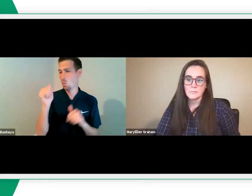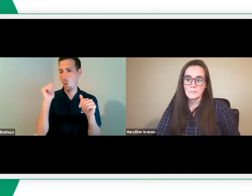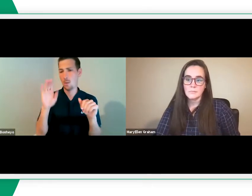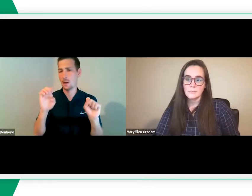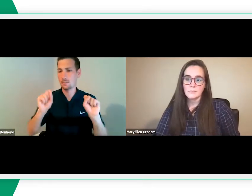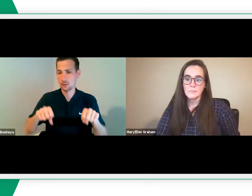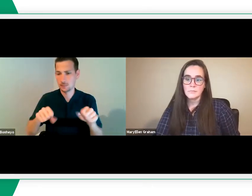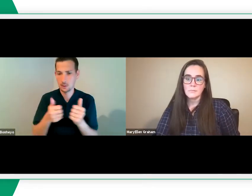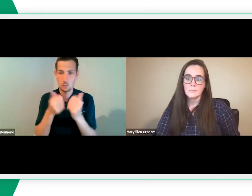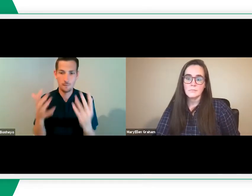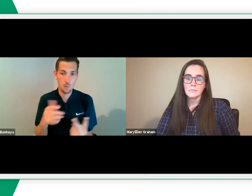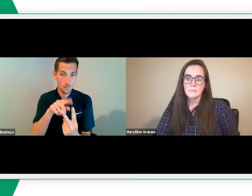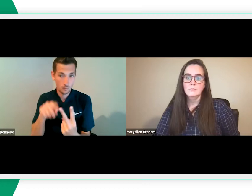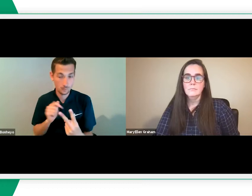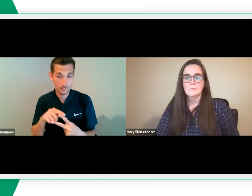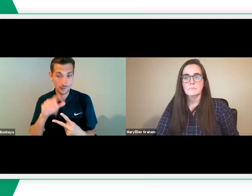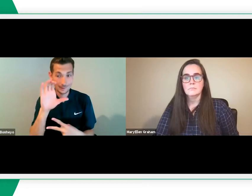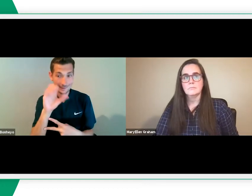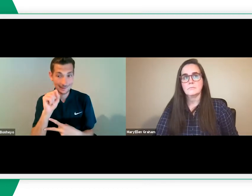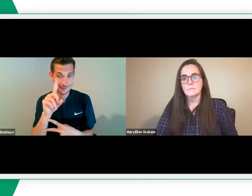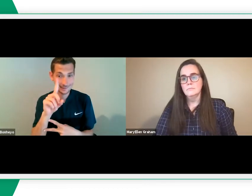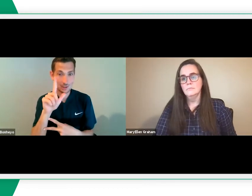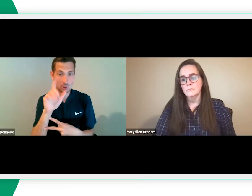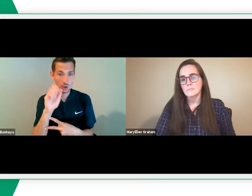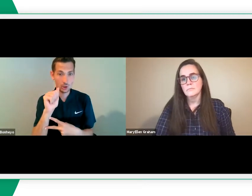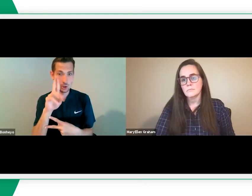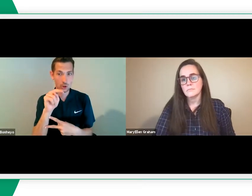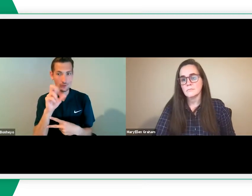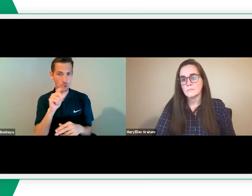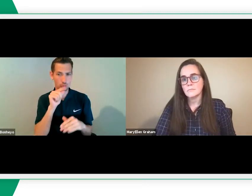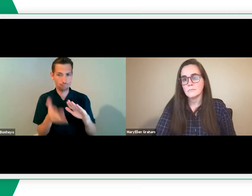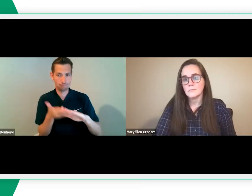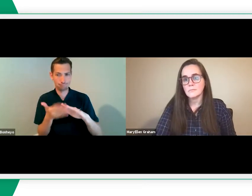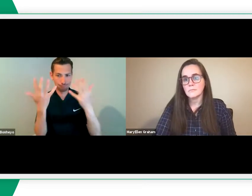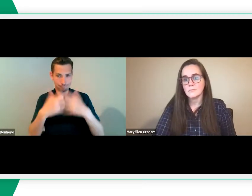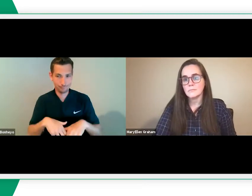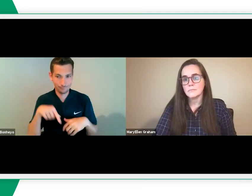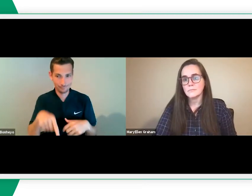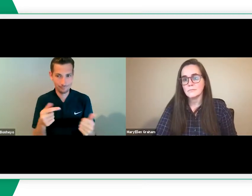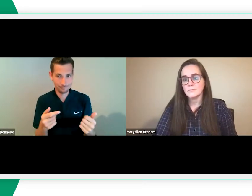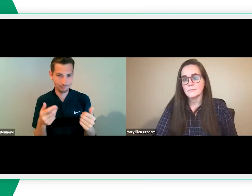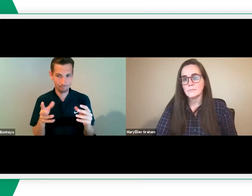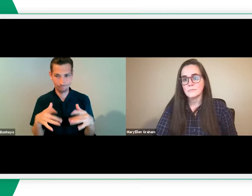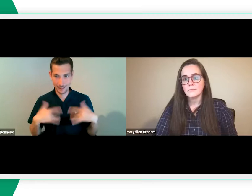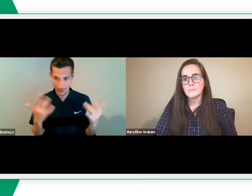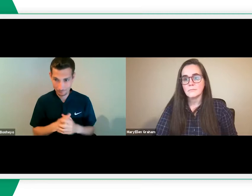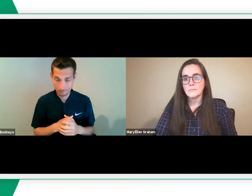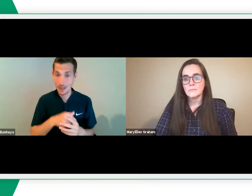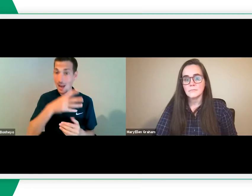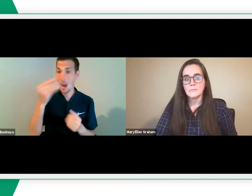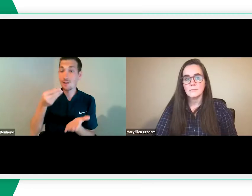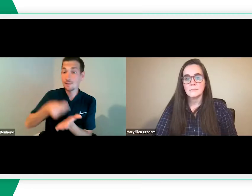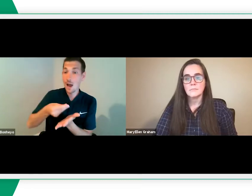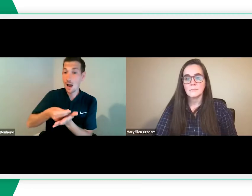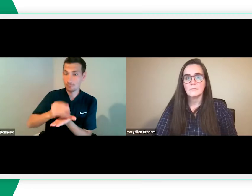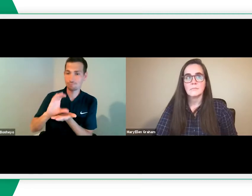So this webinar would not be possible without two organizations. We have CSD Learns, who is